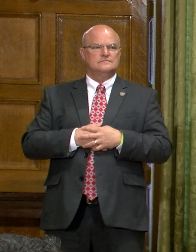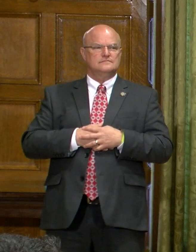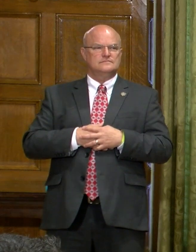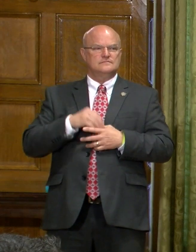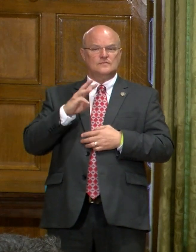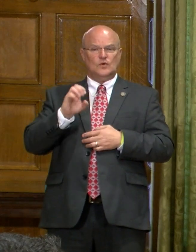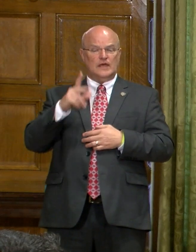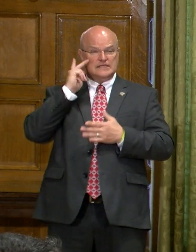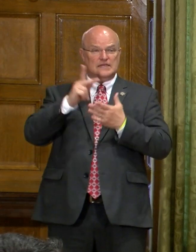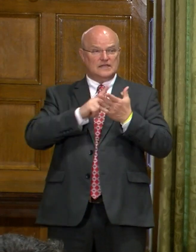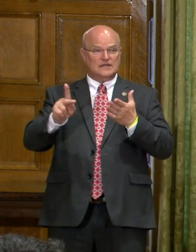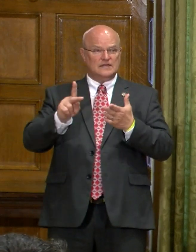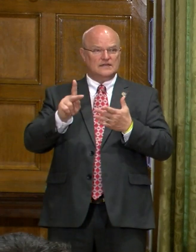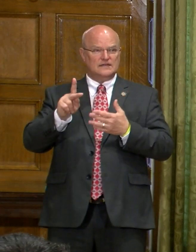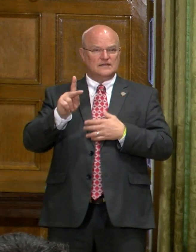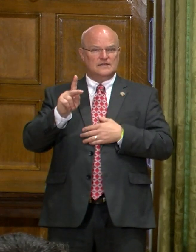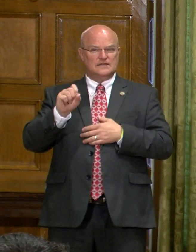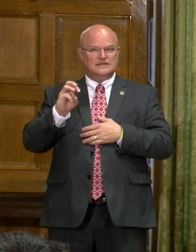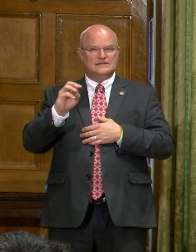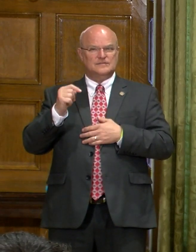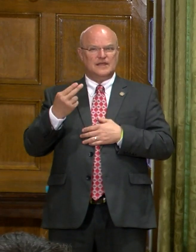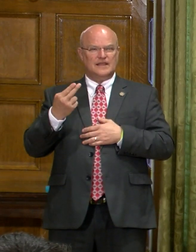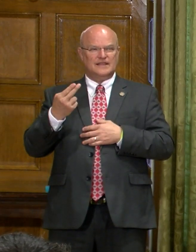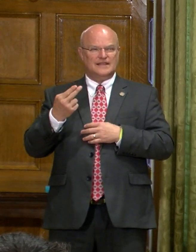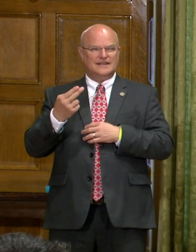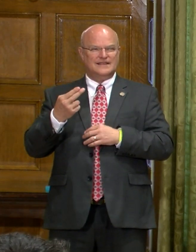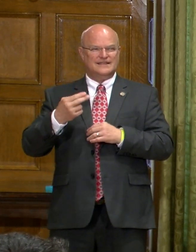Well, Secretary Smith, do you want to address that?